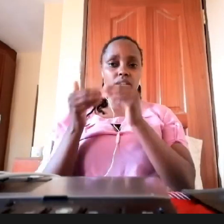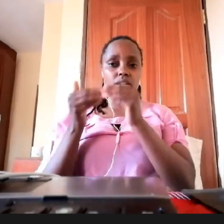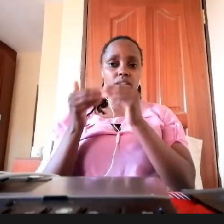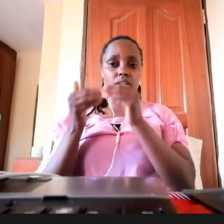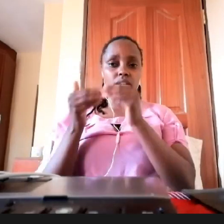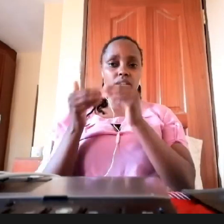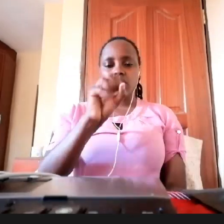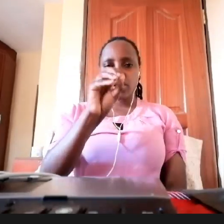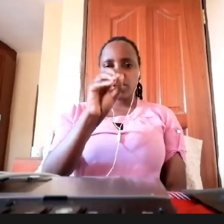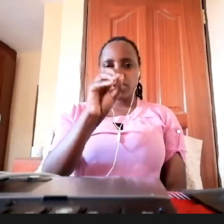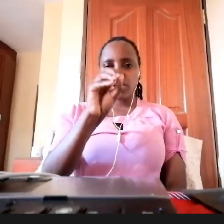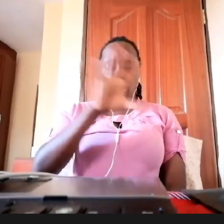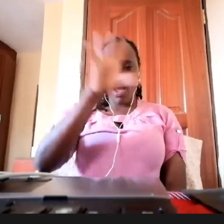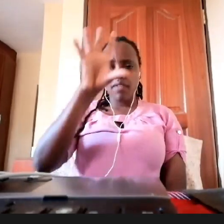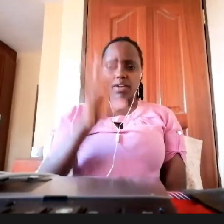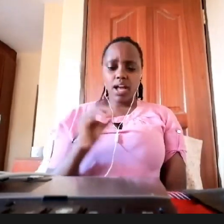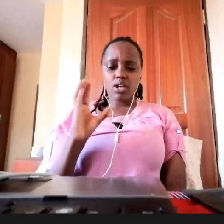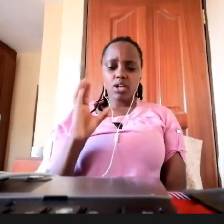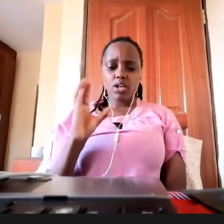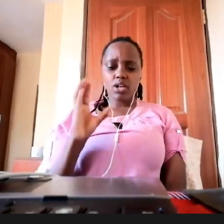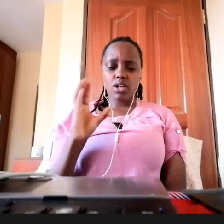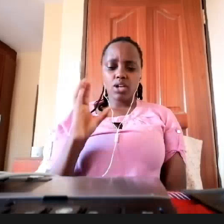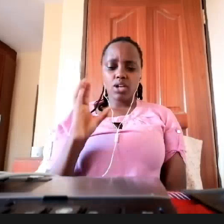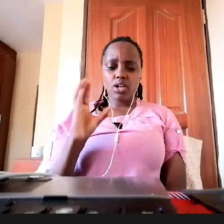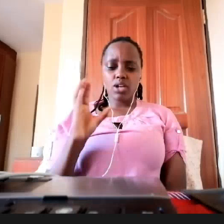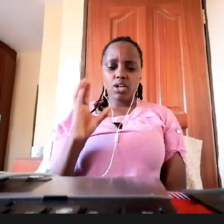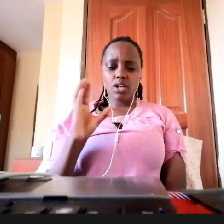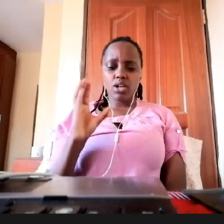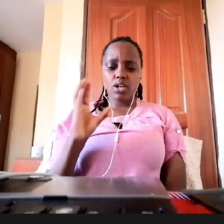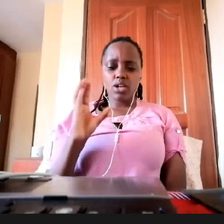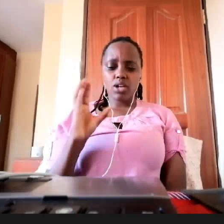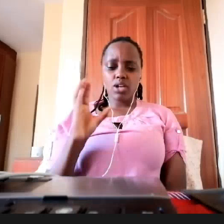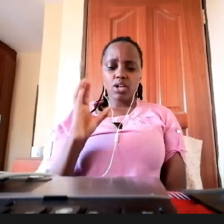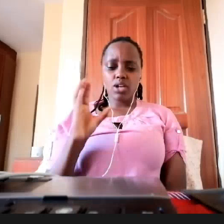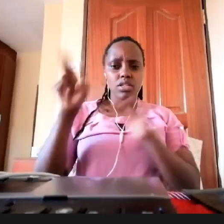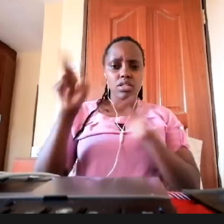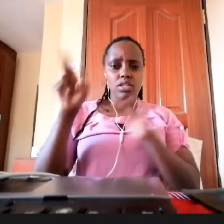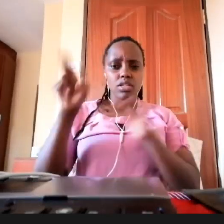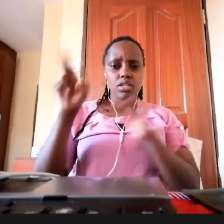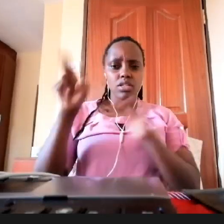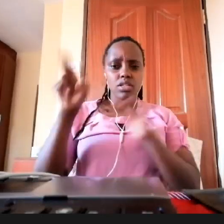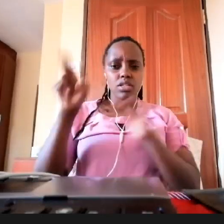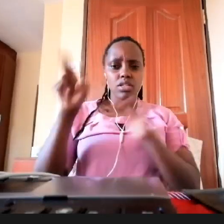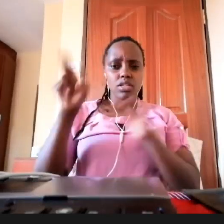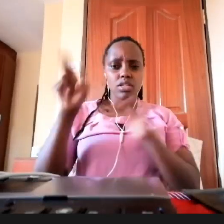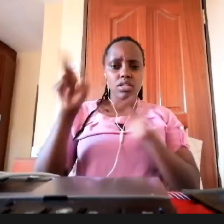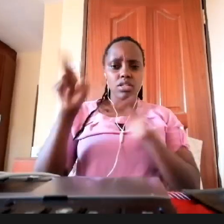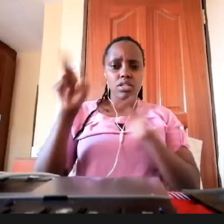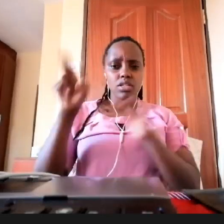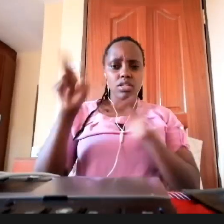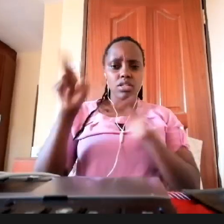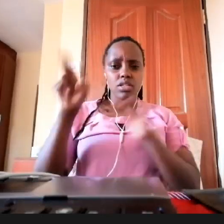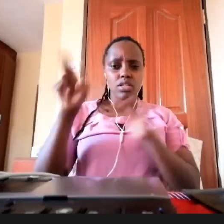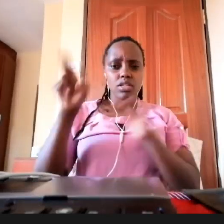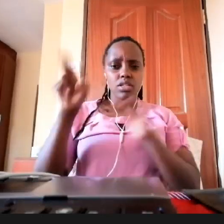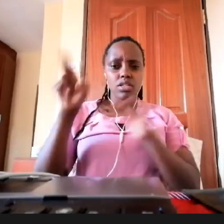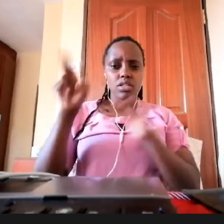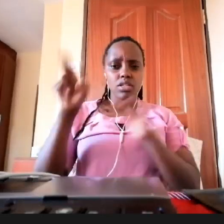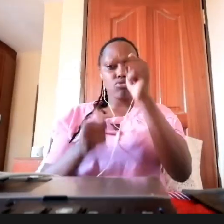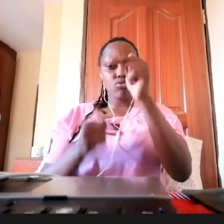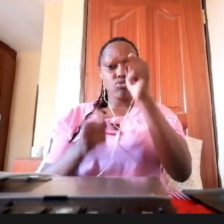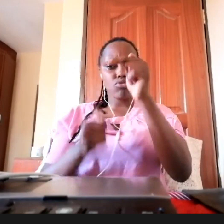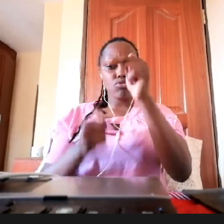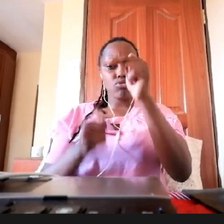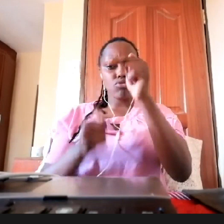by the African Committee of Experts. So we used that to guide the format and the drafting